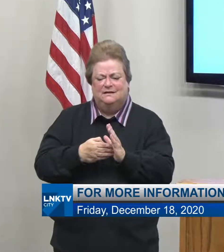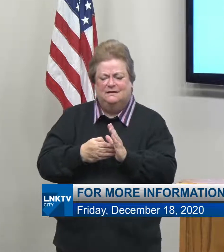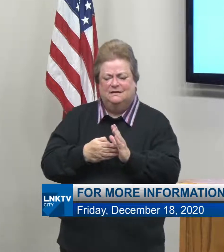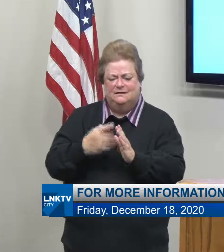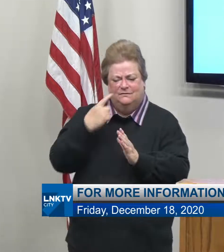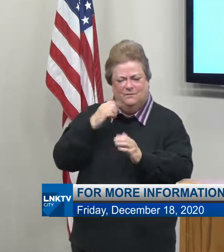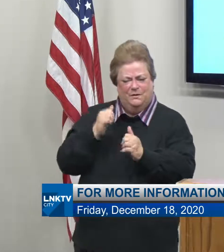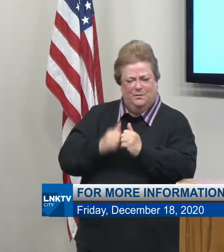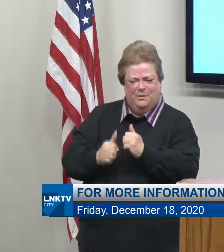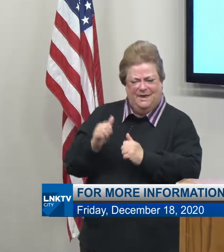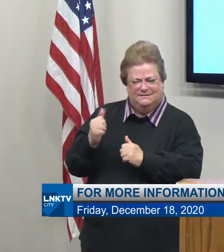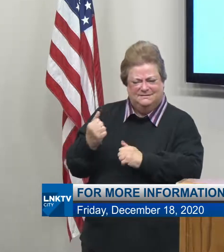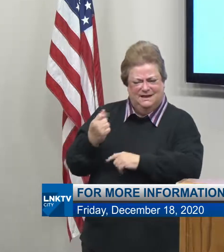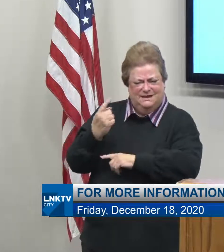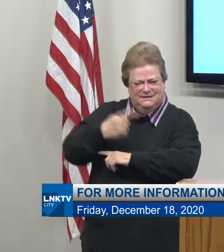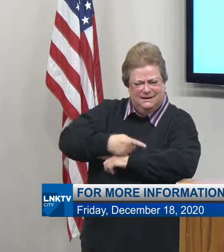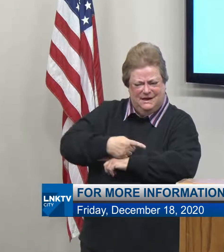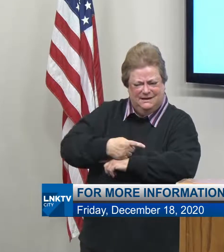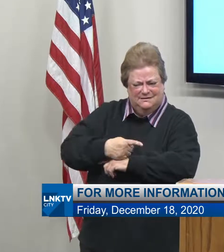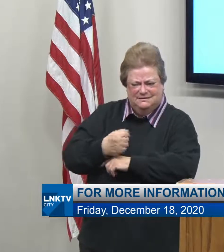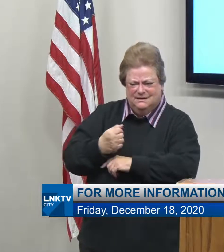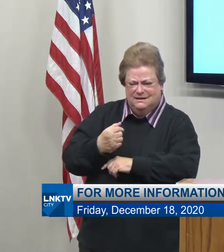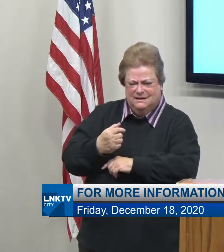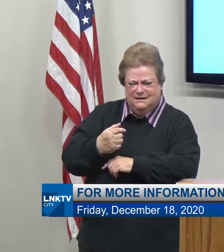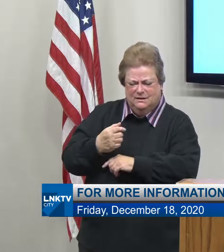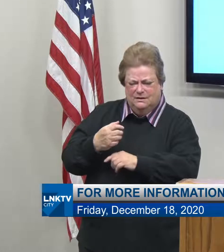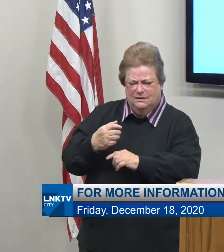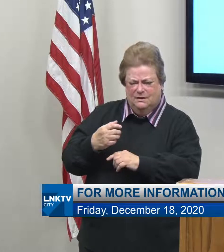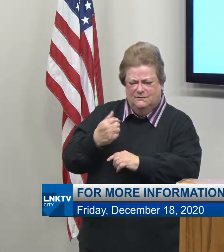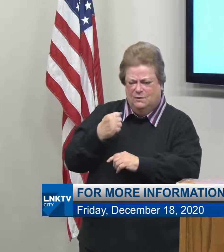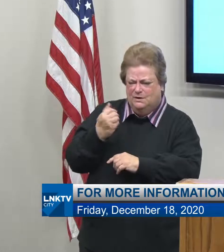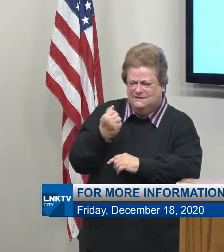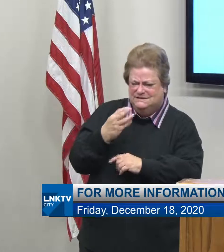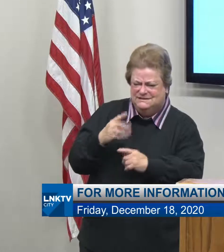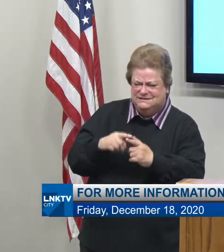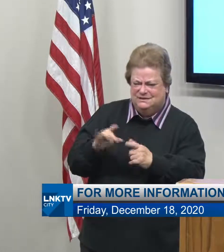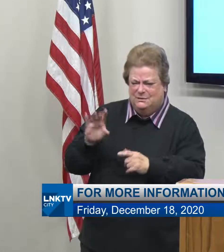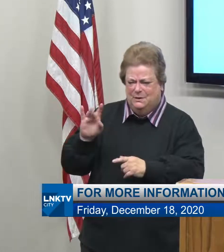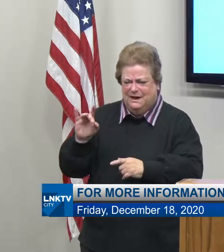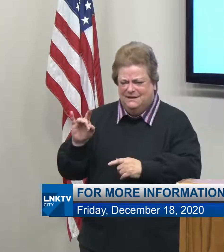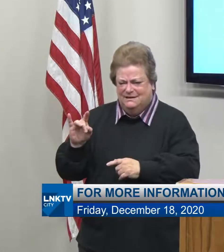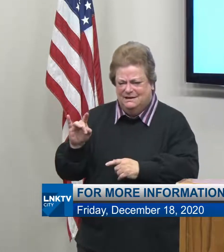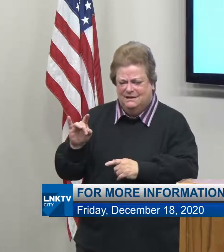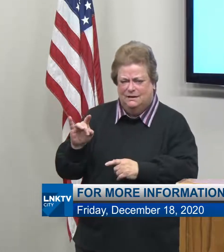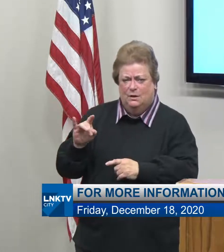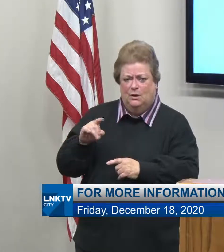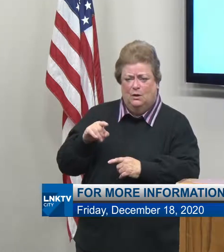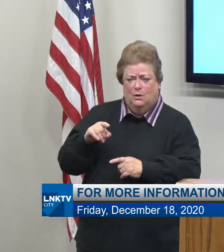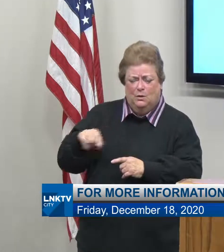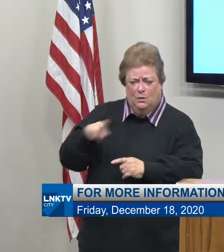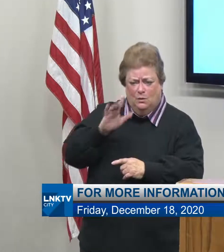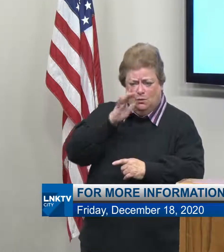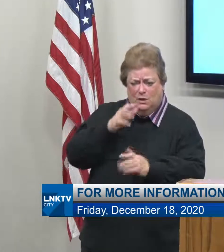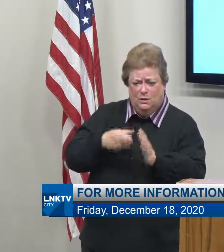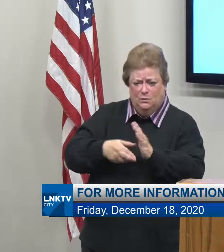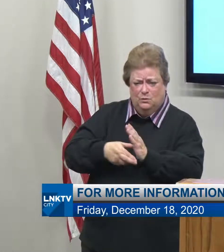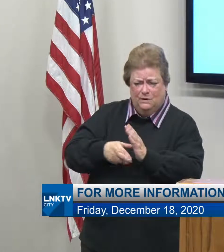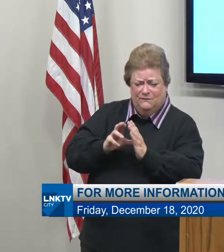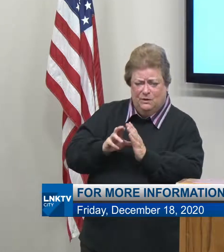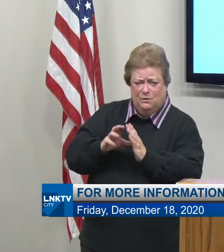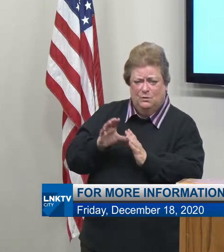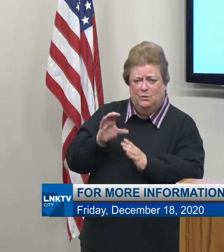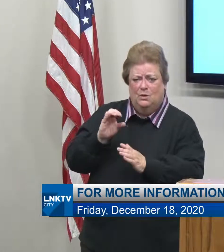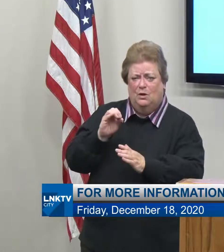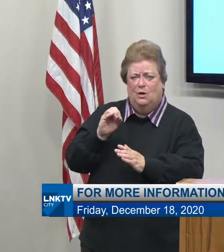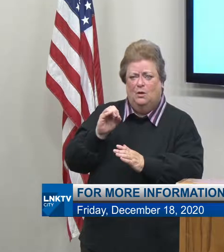10 days or so. I think there were like 16 or 18. And I just wondered if somebody could, either you or if Mr. Christie's there, could